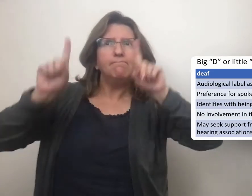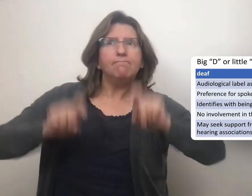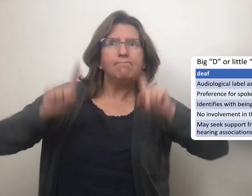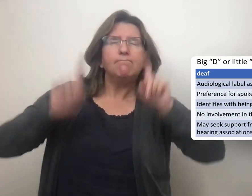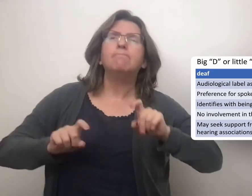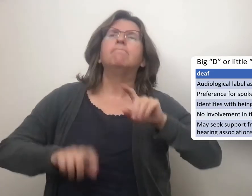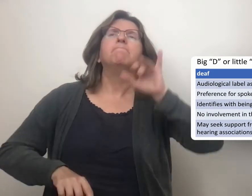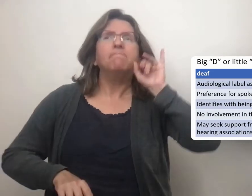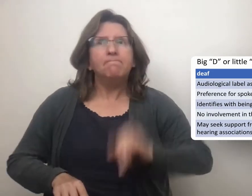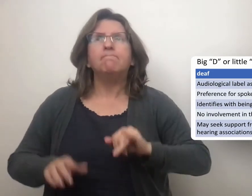label.